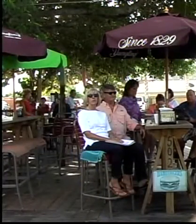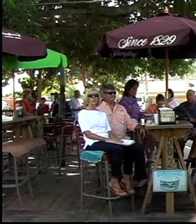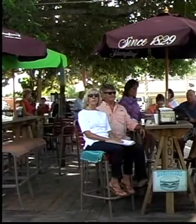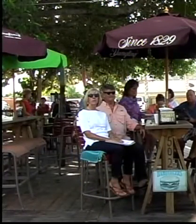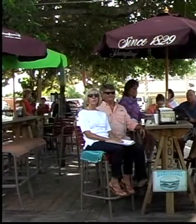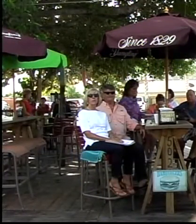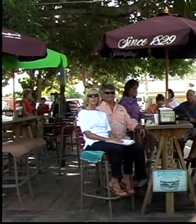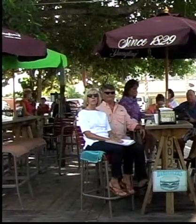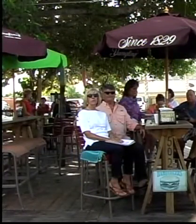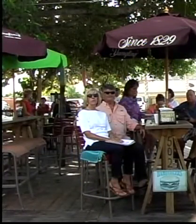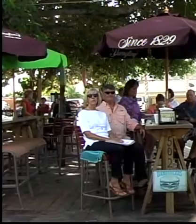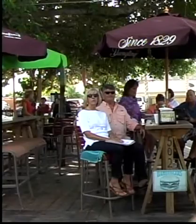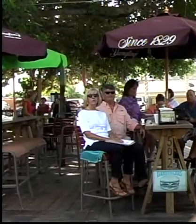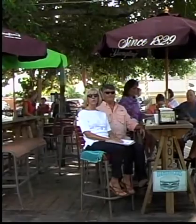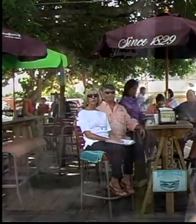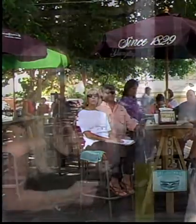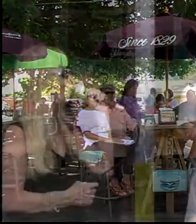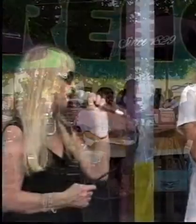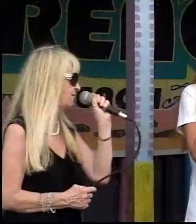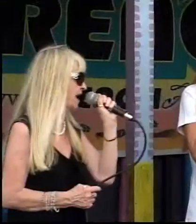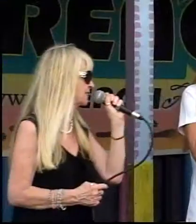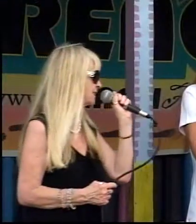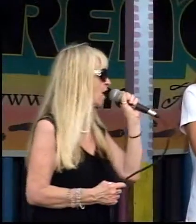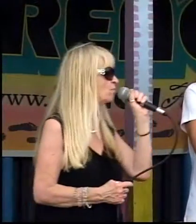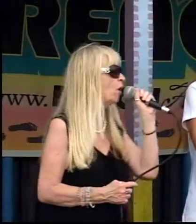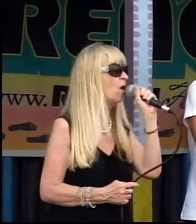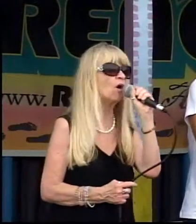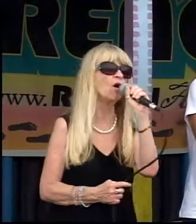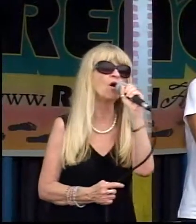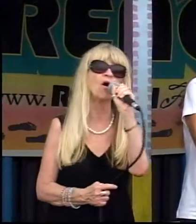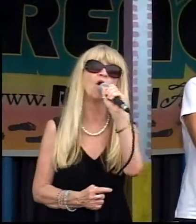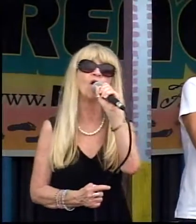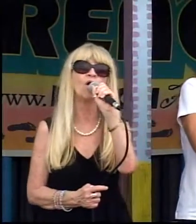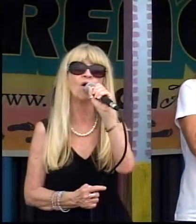becomes a crawl? What if I